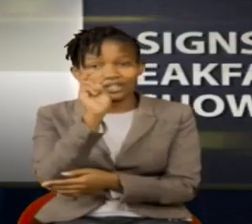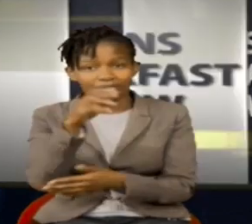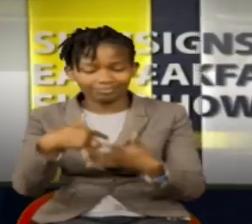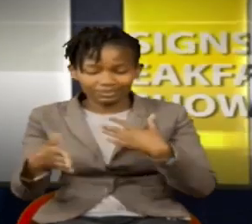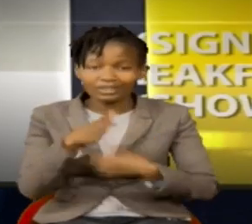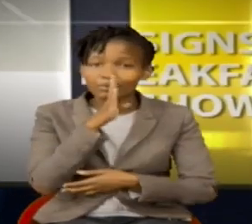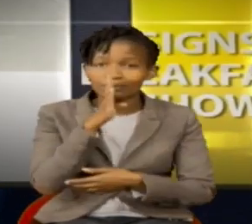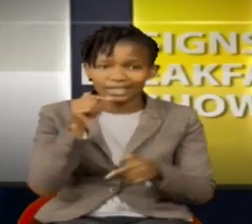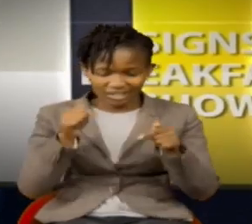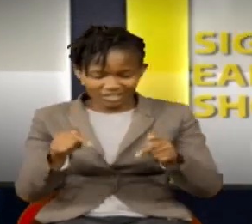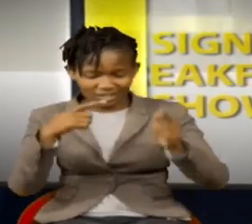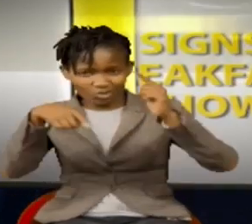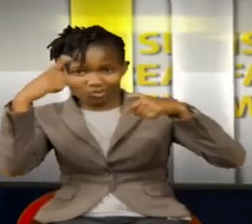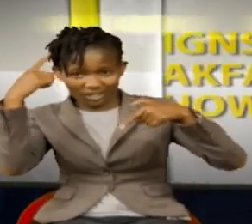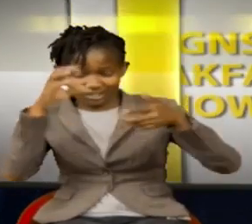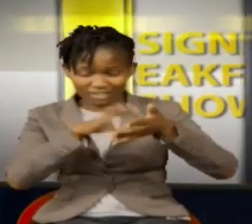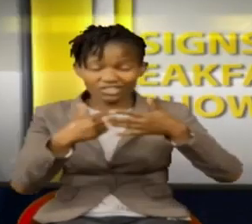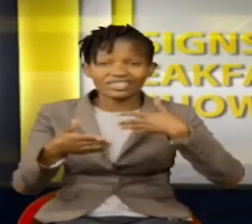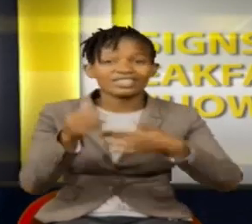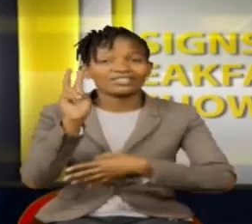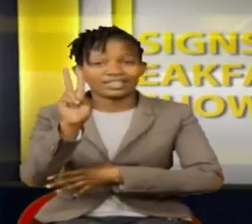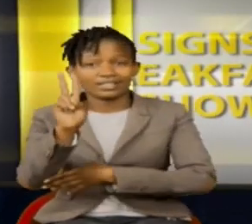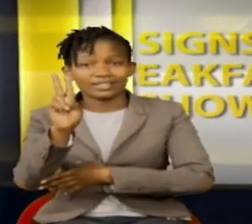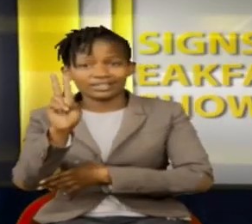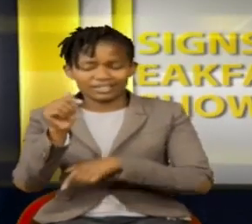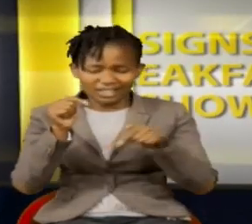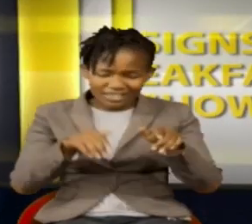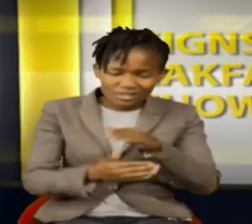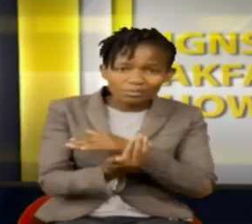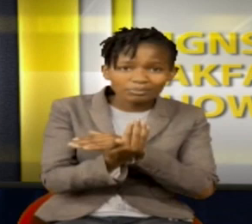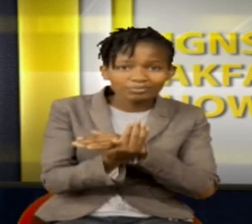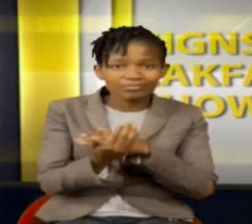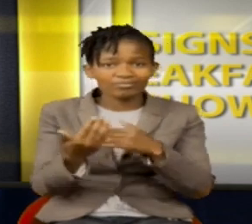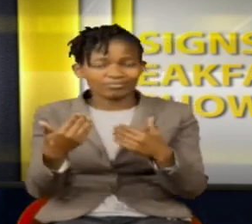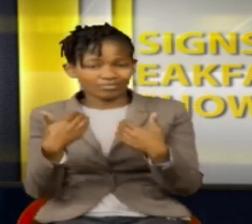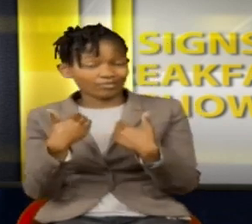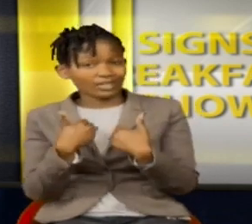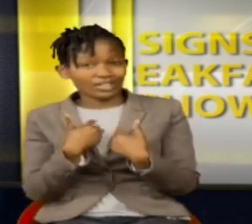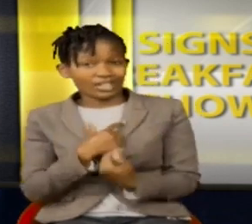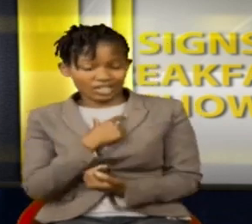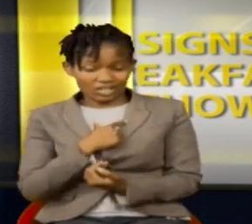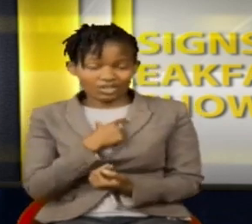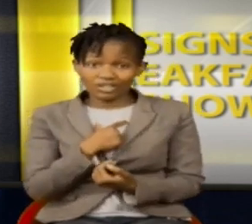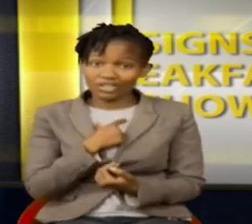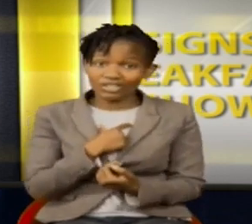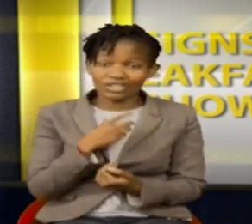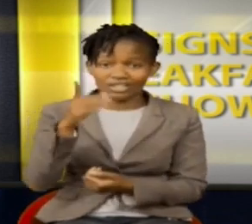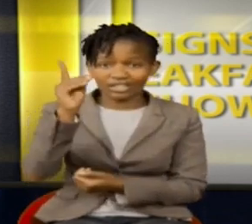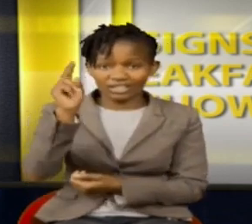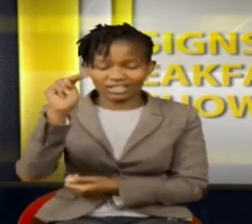Watching Science Breakfast. It's happening here on the award-winning station Science TV. This morning we are privileged to be hosting DNG, who's talking